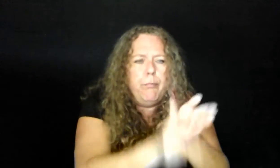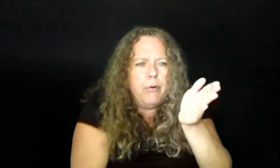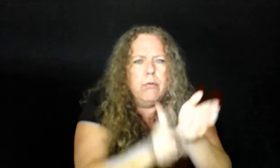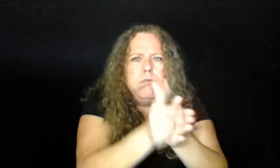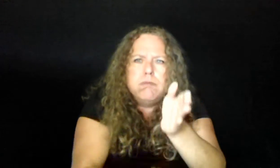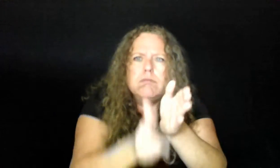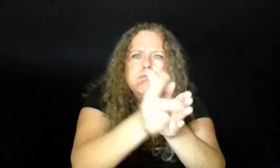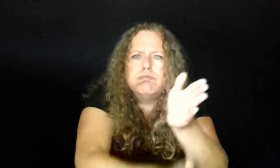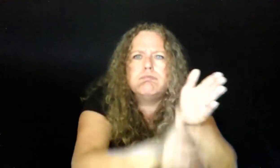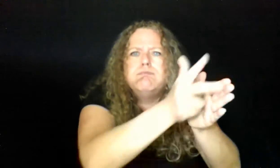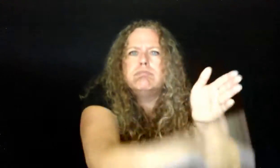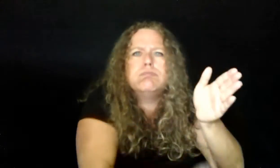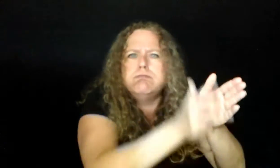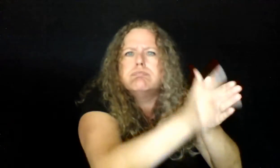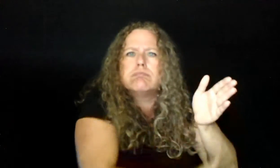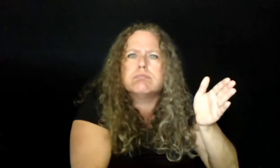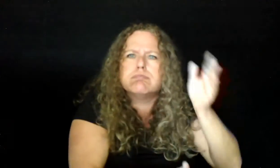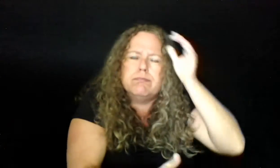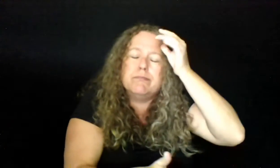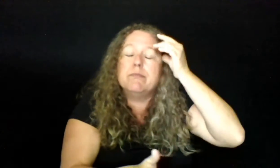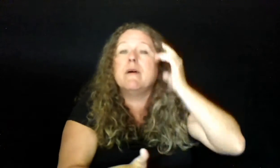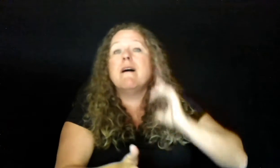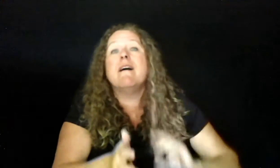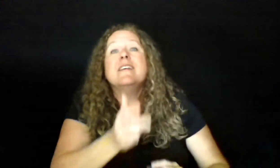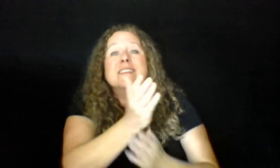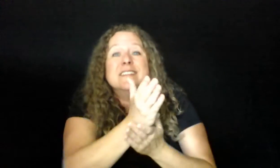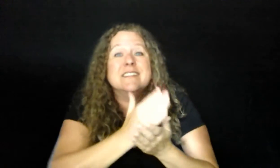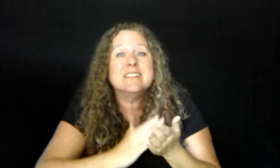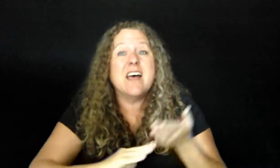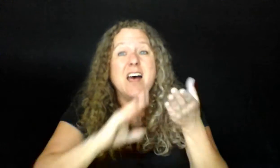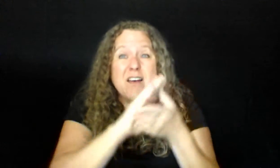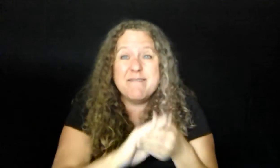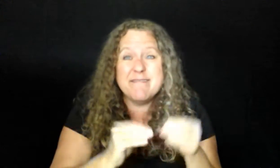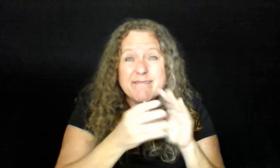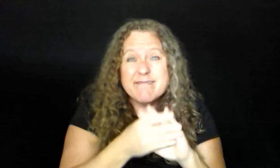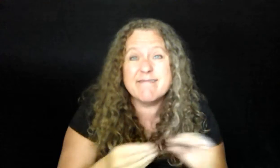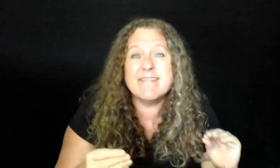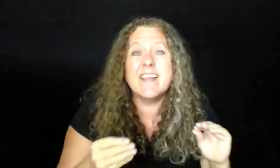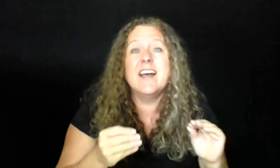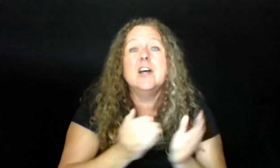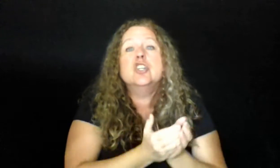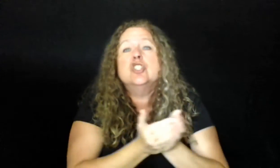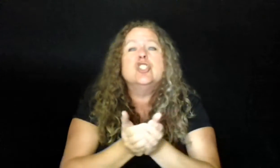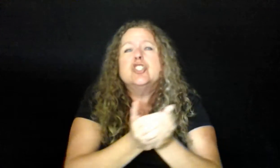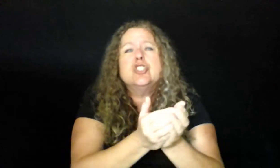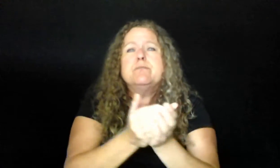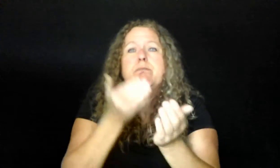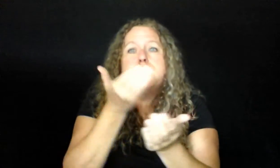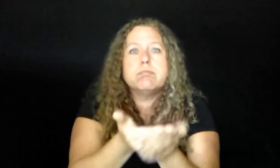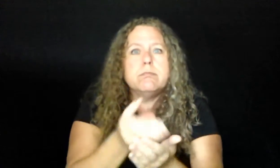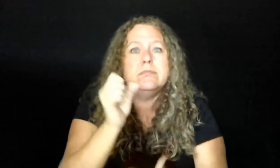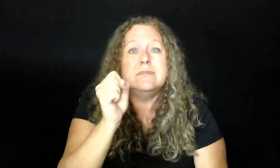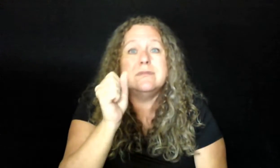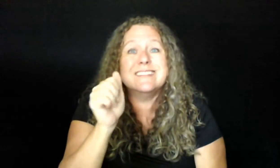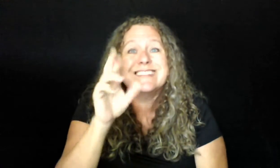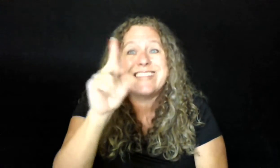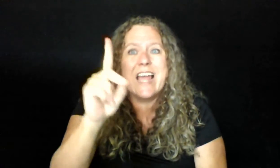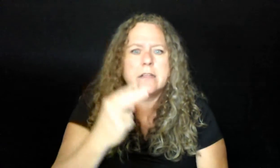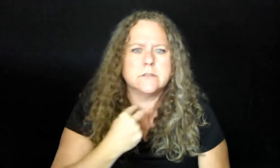somehow even worse, there are stories of ships running onto sandbars and getting stuck and